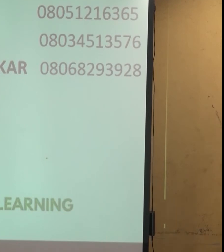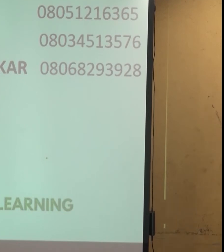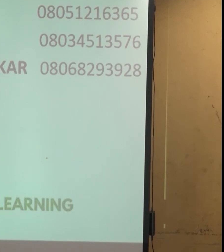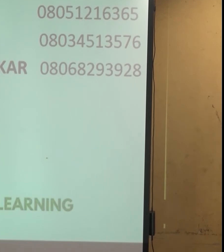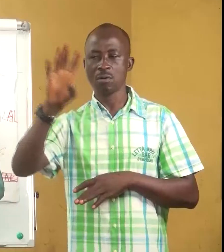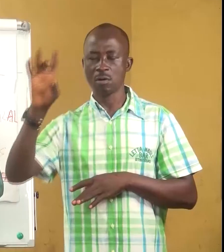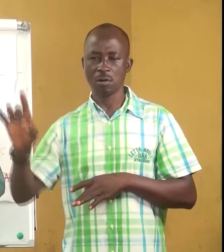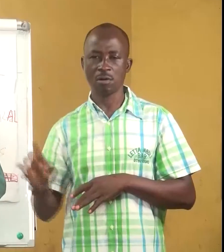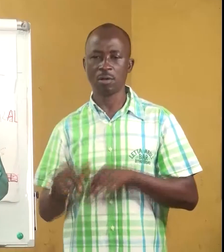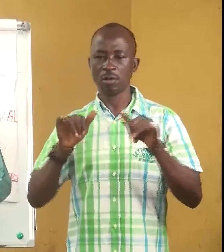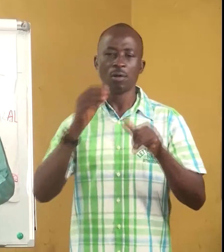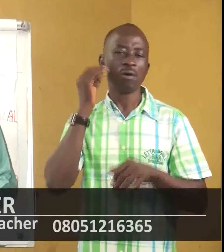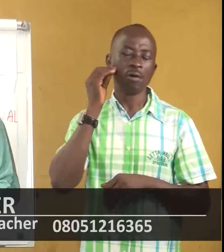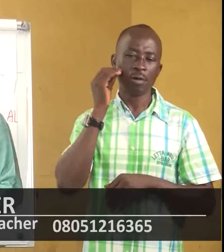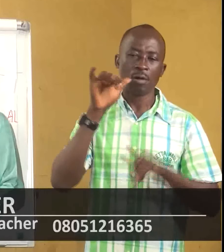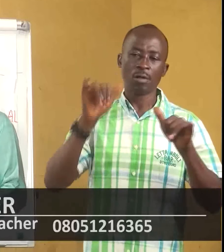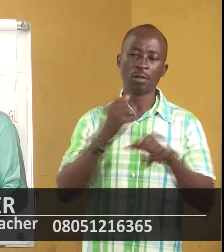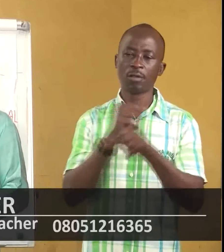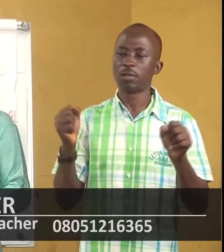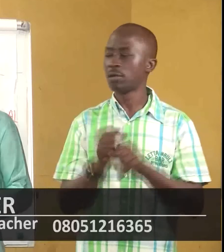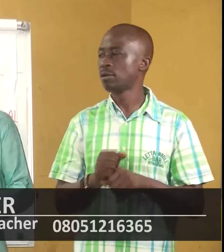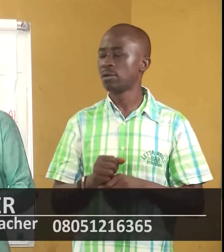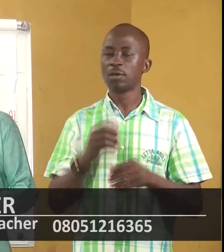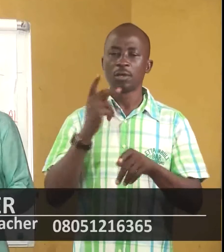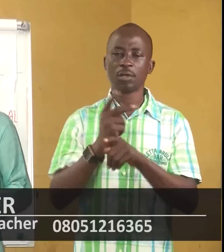080-6829-3928. Stay home, stay safe,